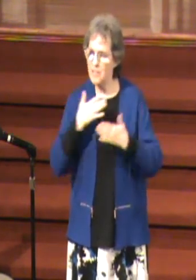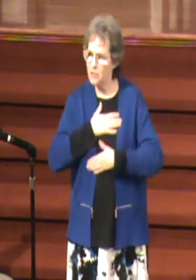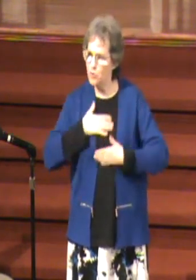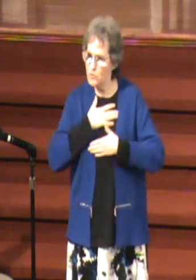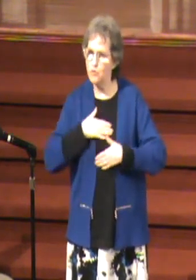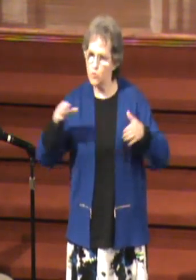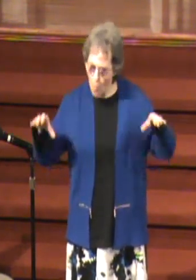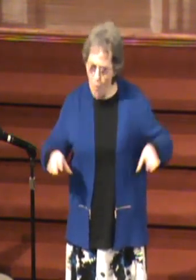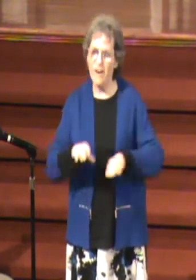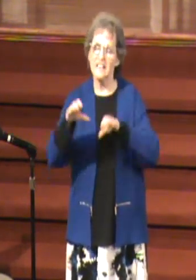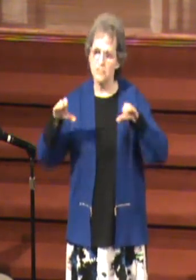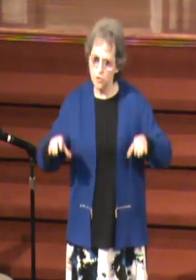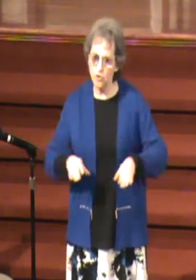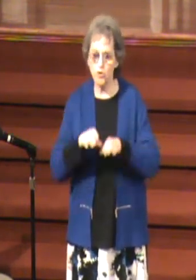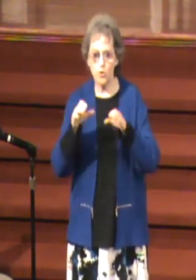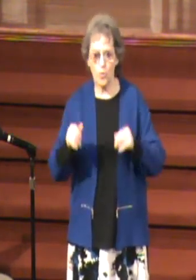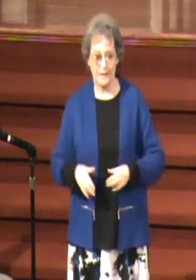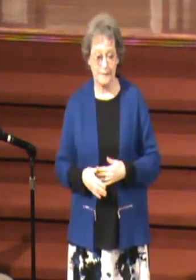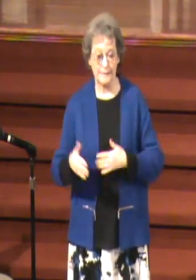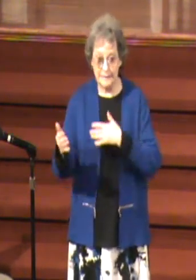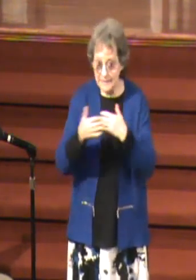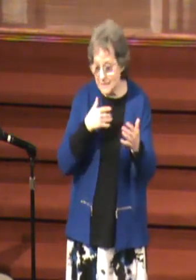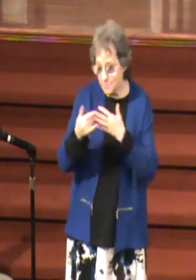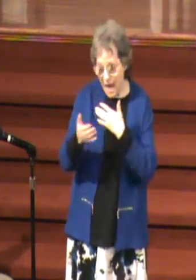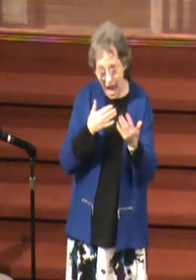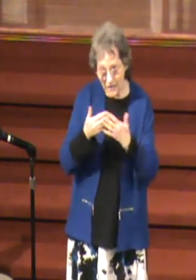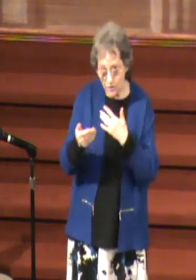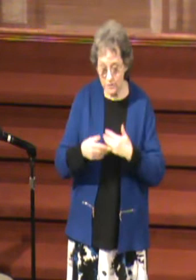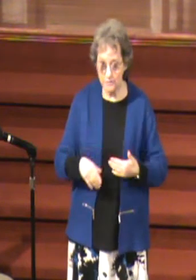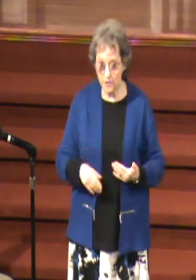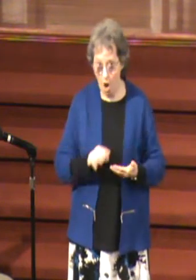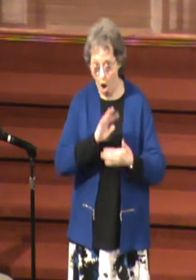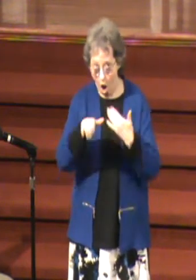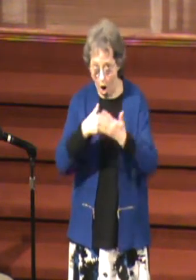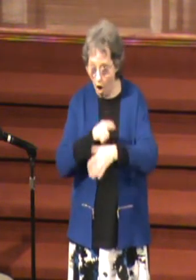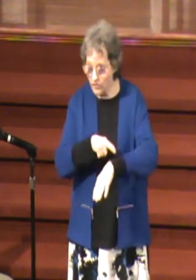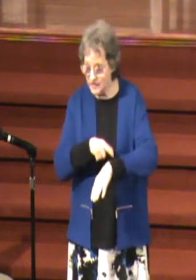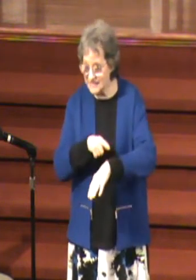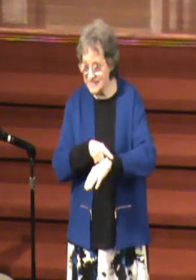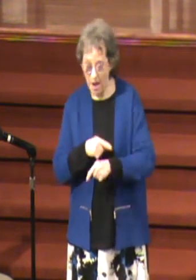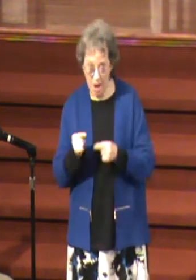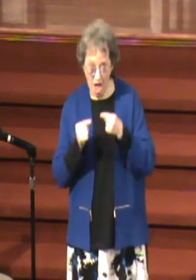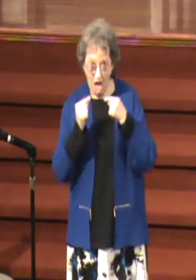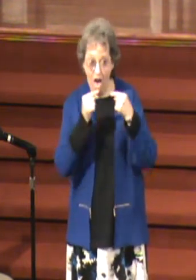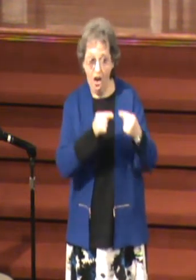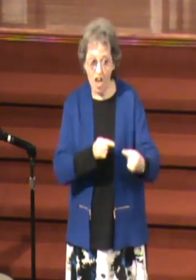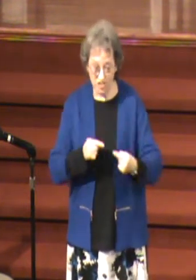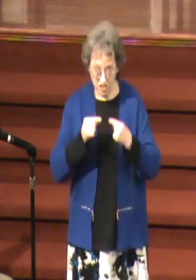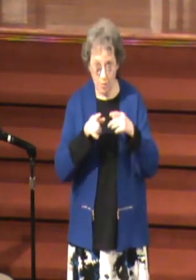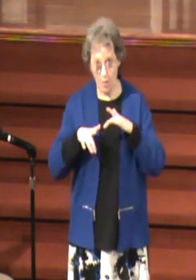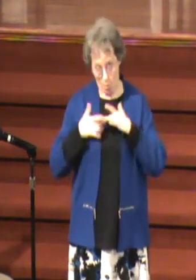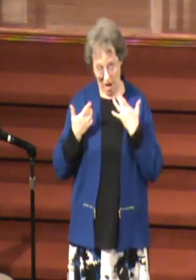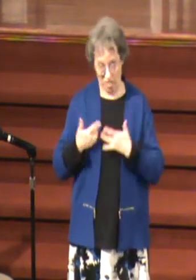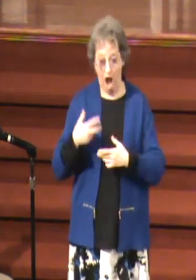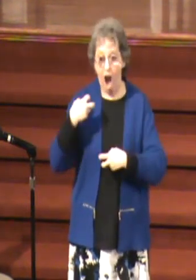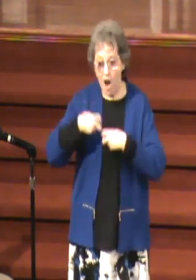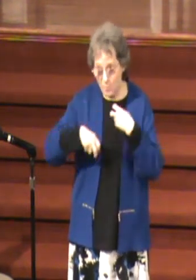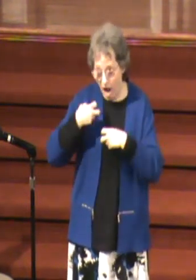and despite the fact that the whole time she was struggling with heart issues. If you didn't